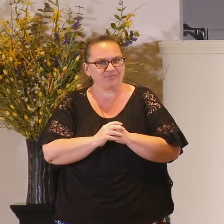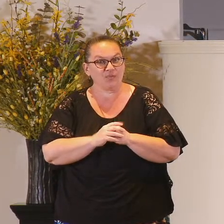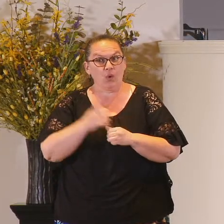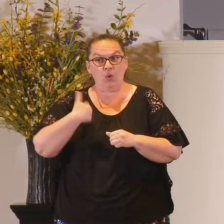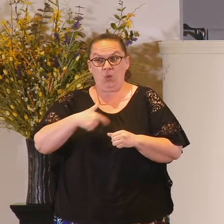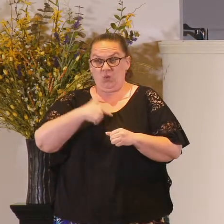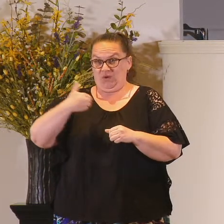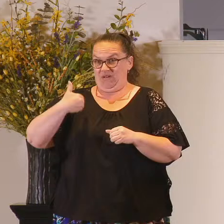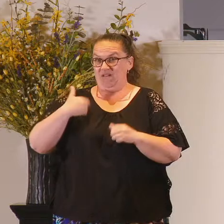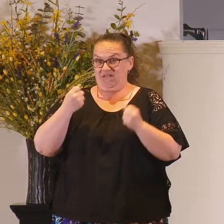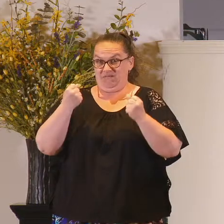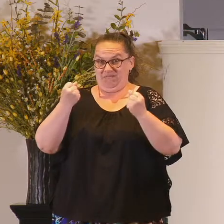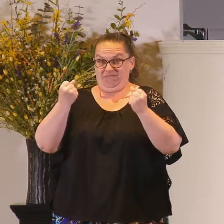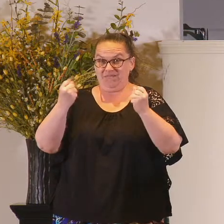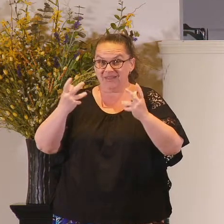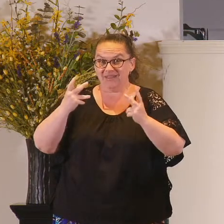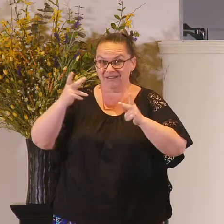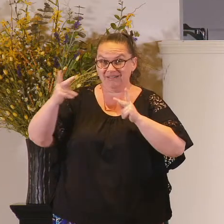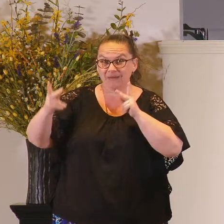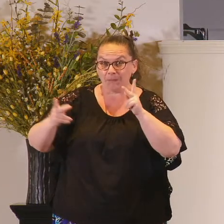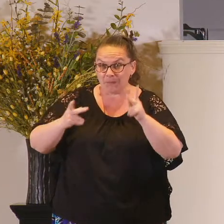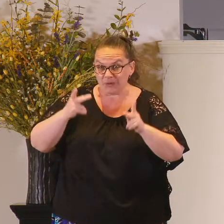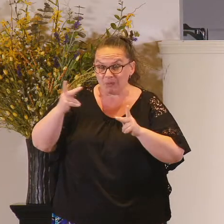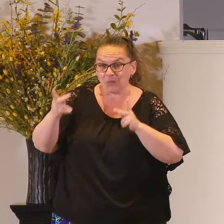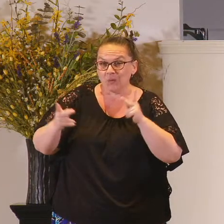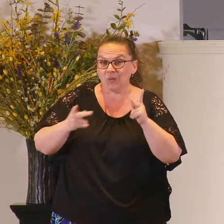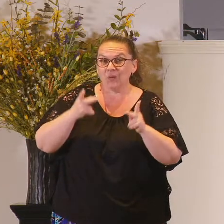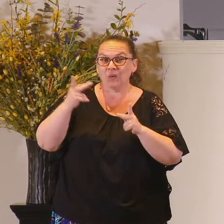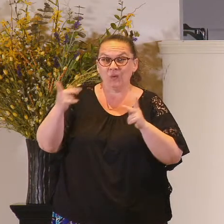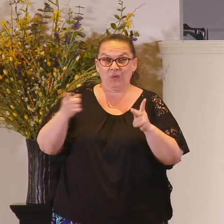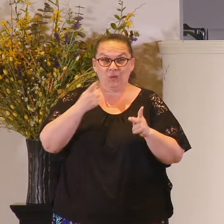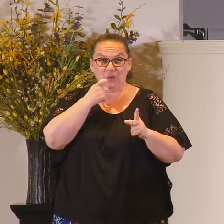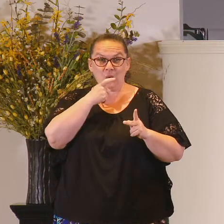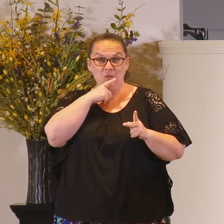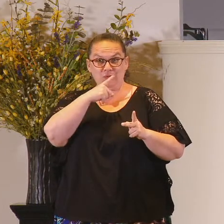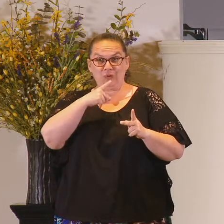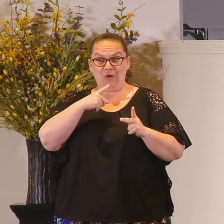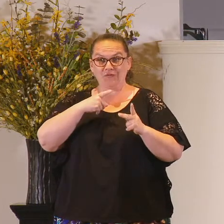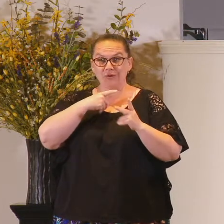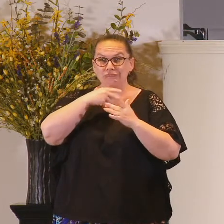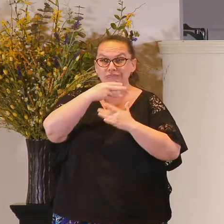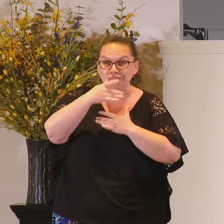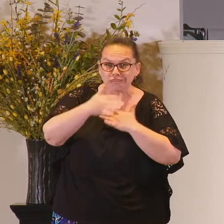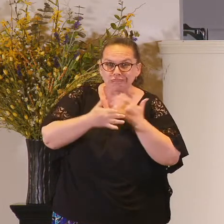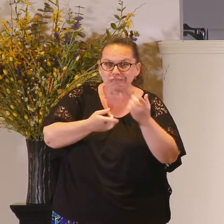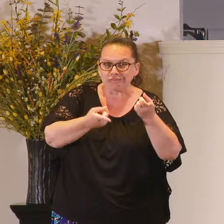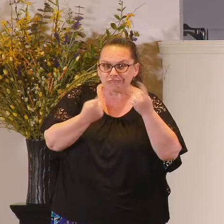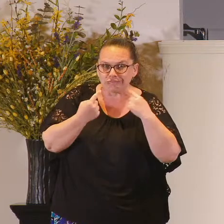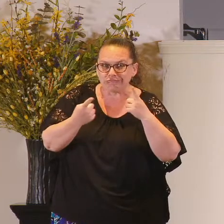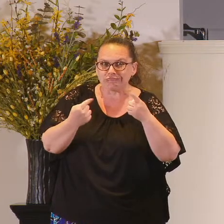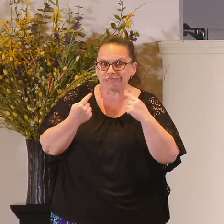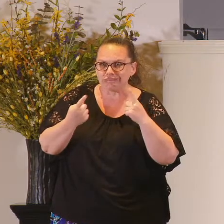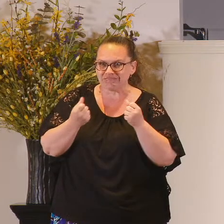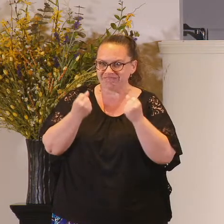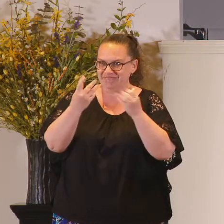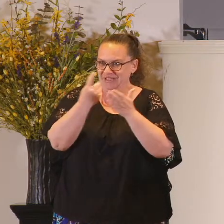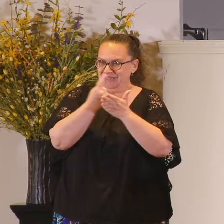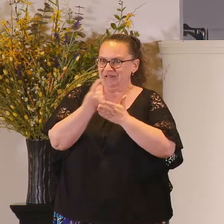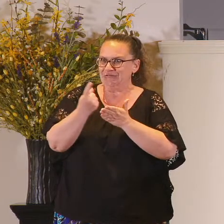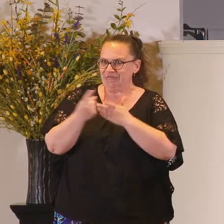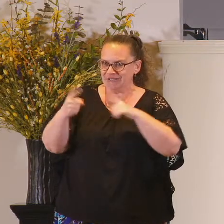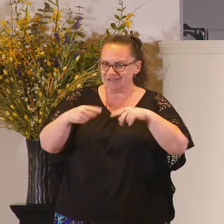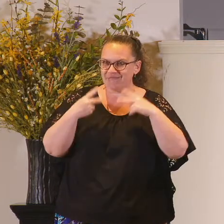We have a lot of people who have been hanging out with us for a lot of weeks in a row.